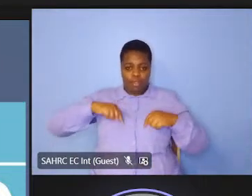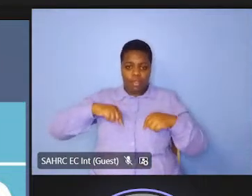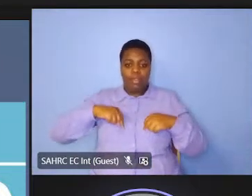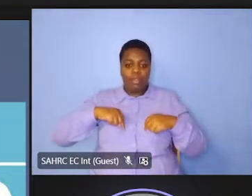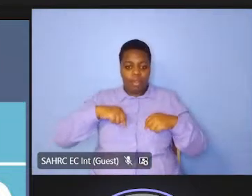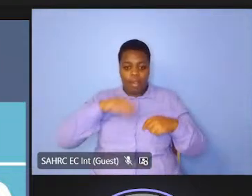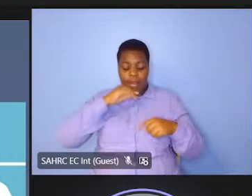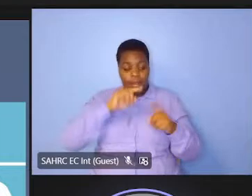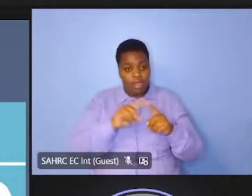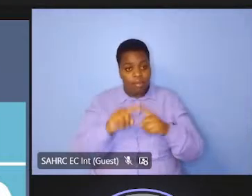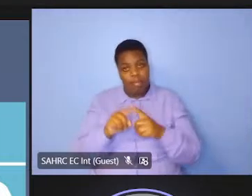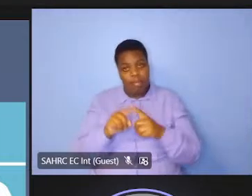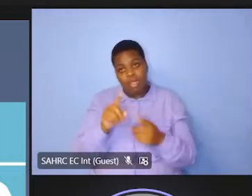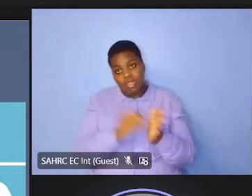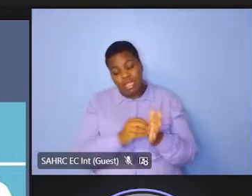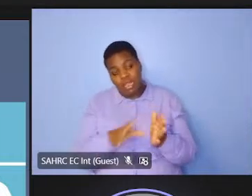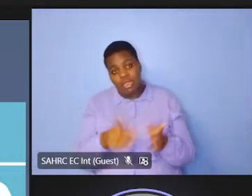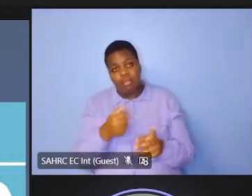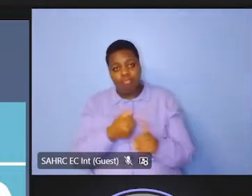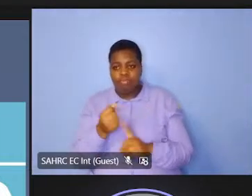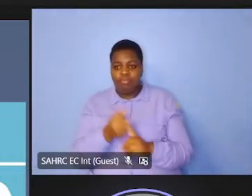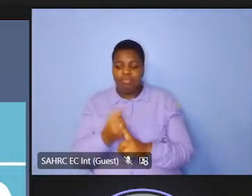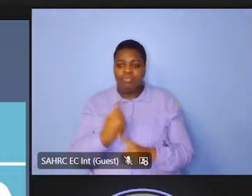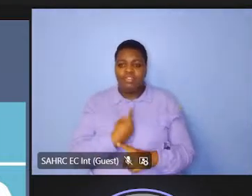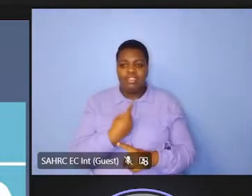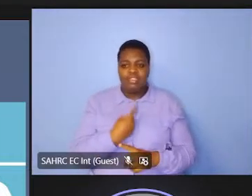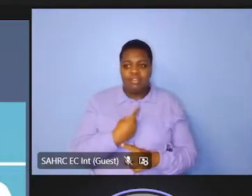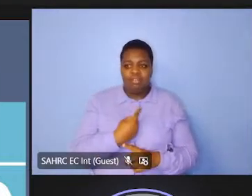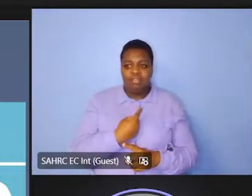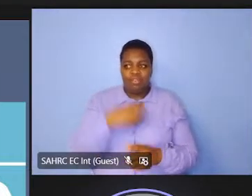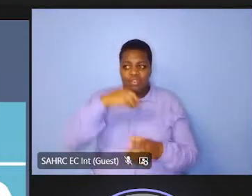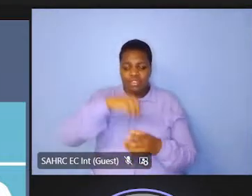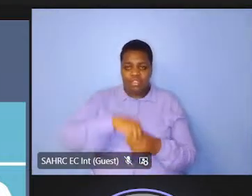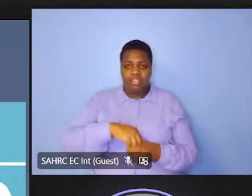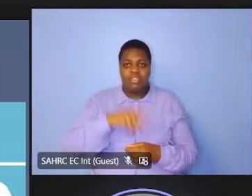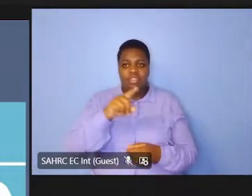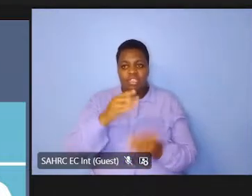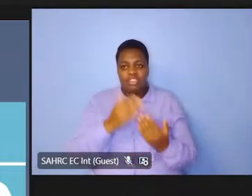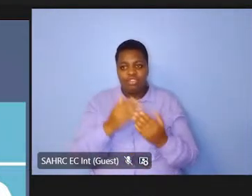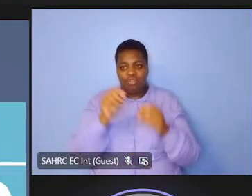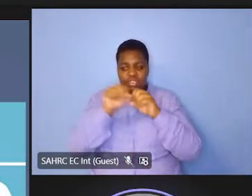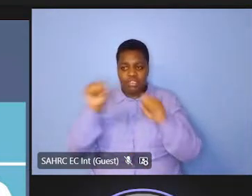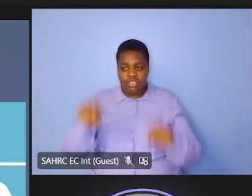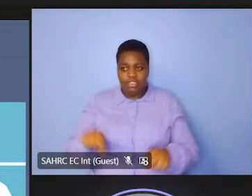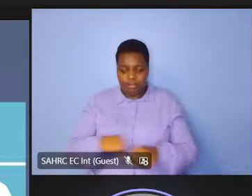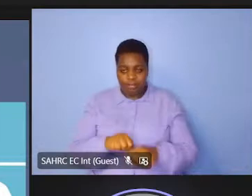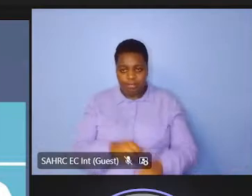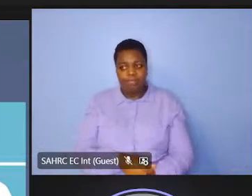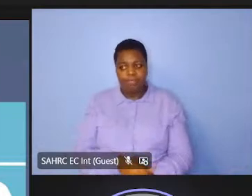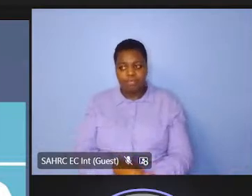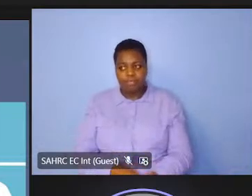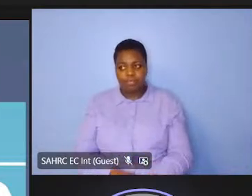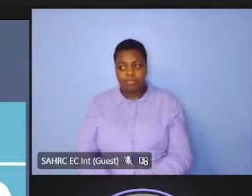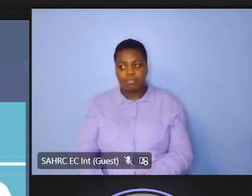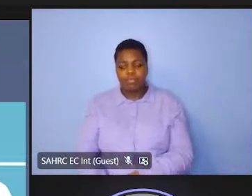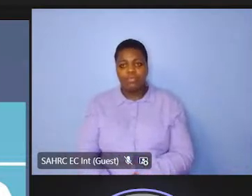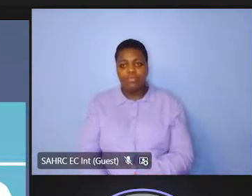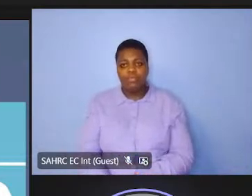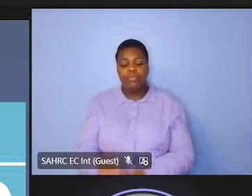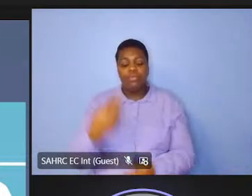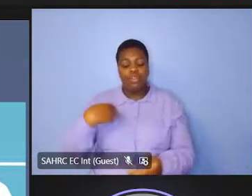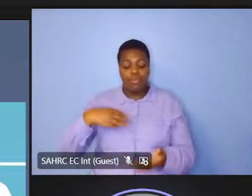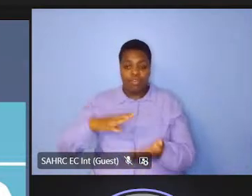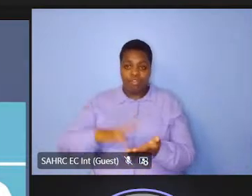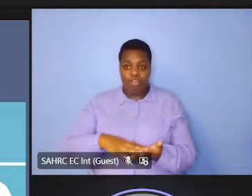for learners who try to advocate for themselves within the schooling system. So the uniform choices